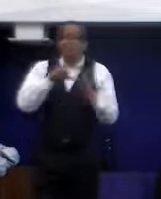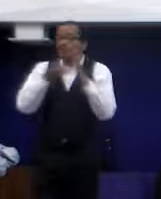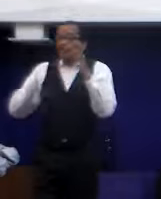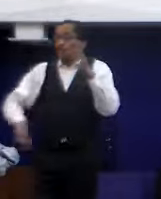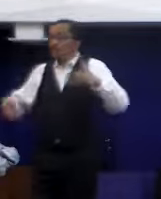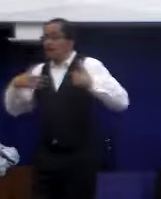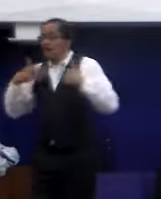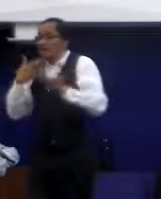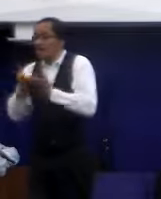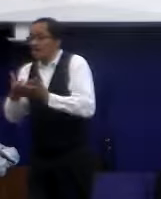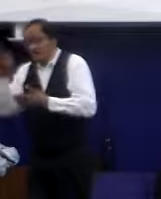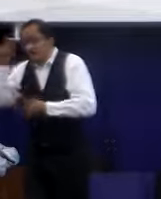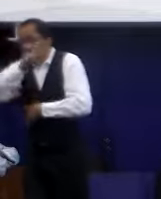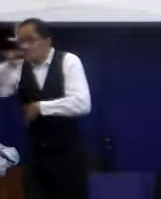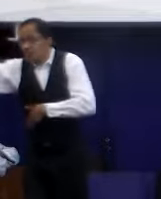may not be right now.